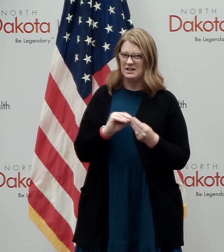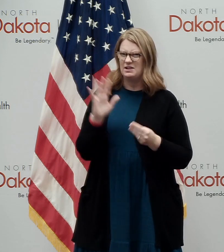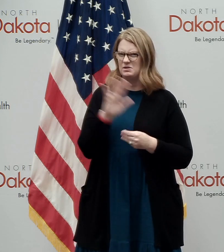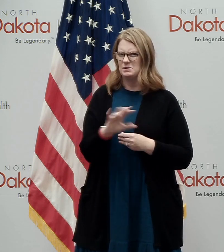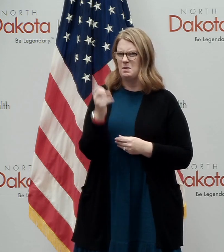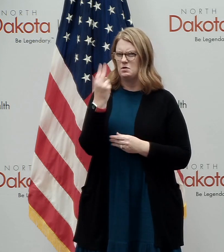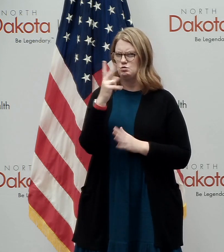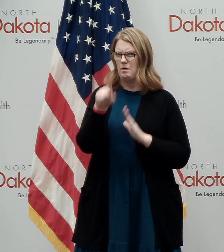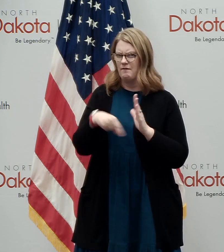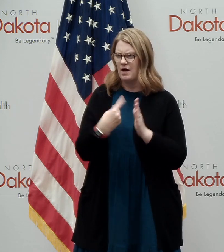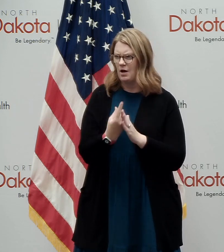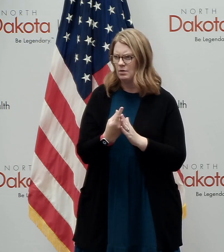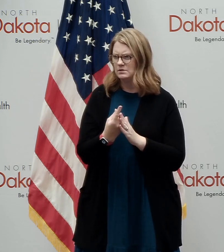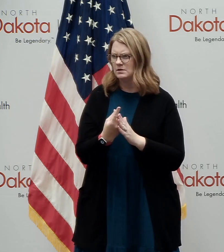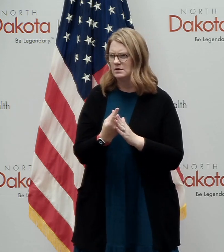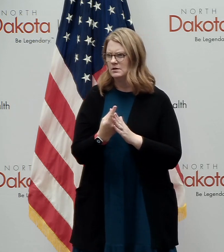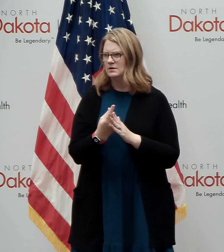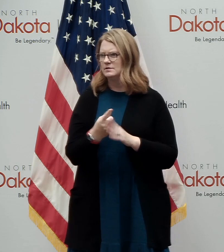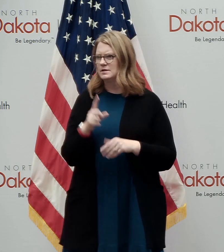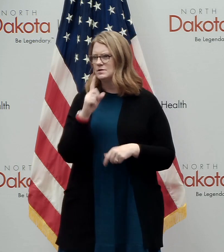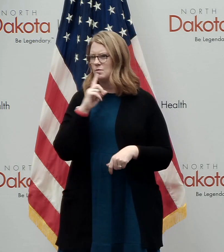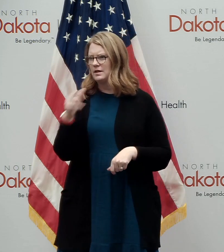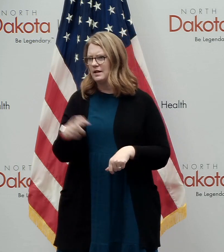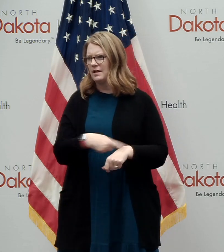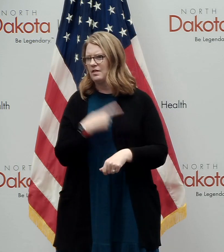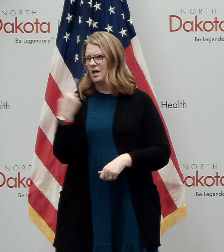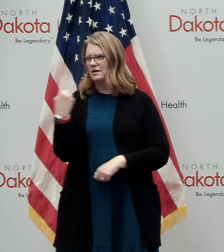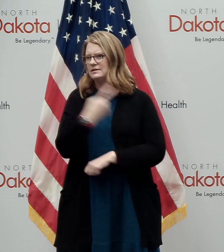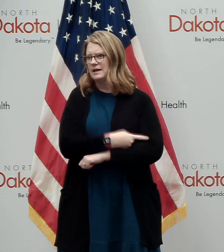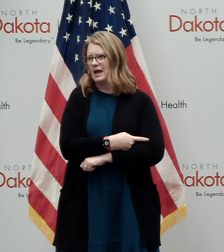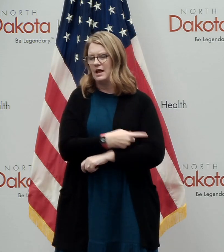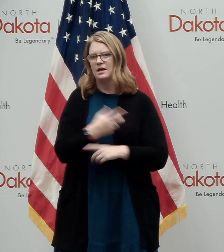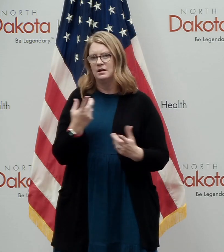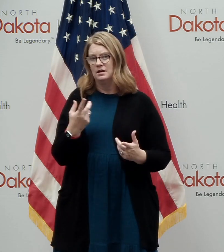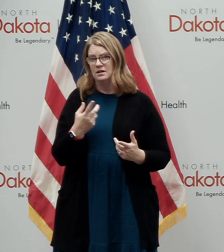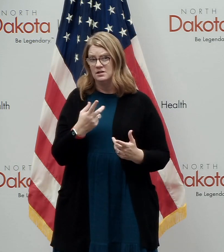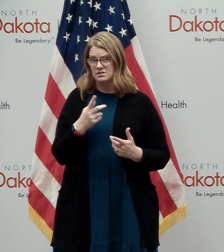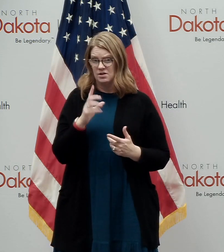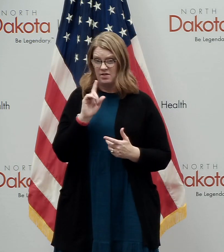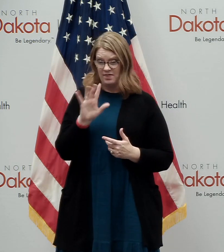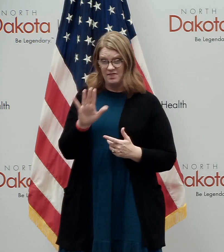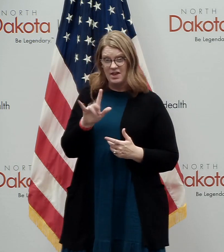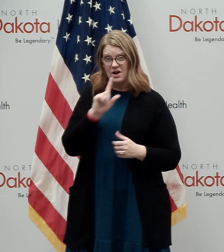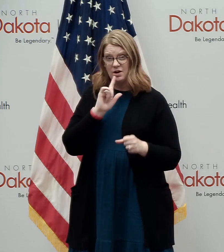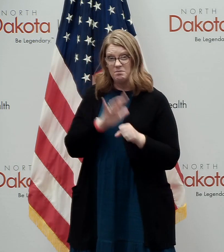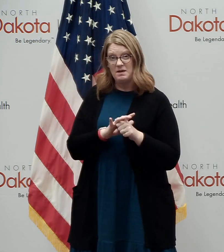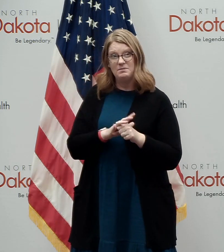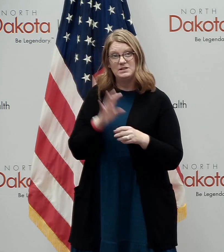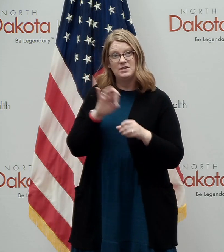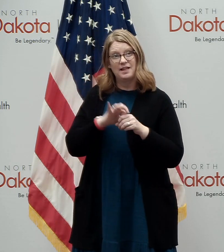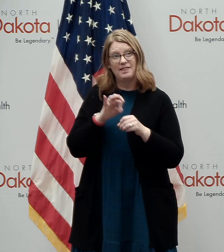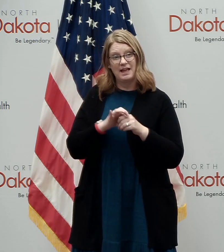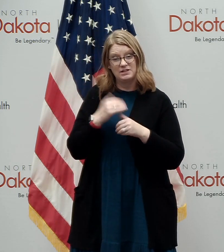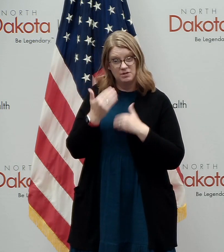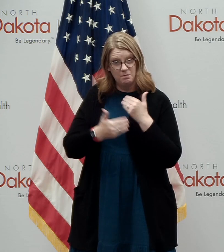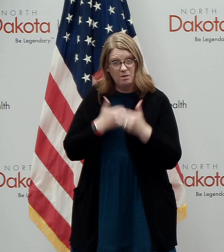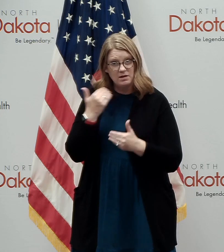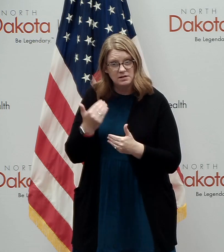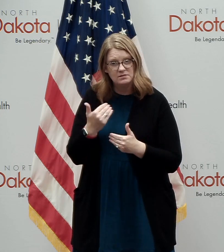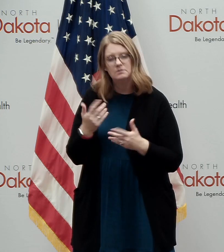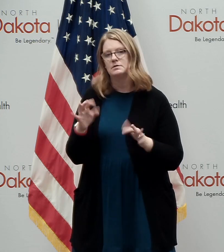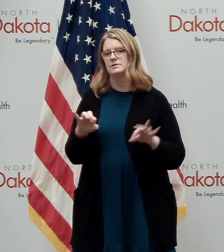them. And so their commitment to the election process is really, really important.